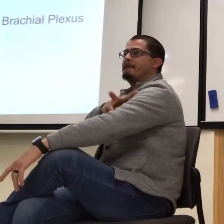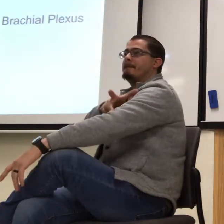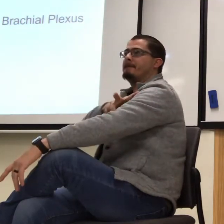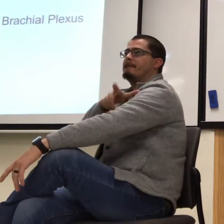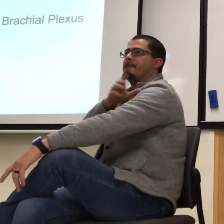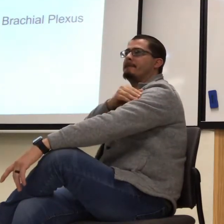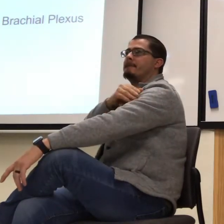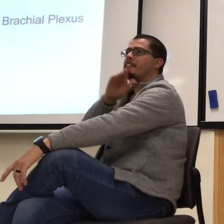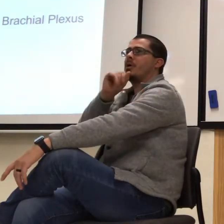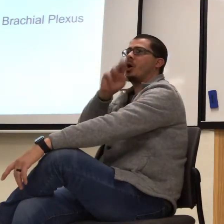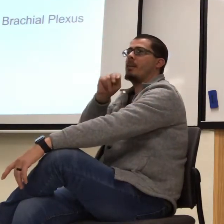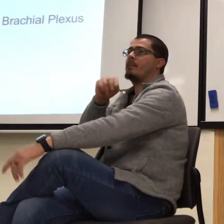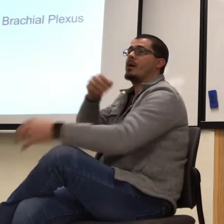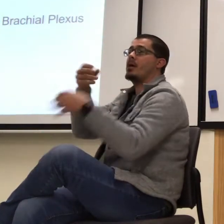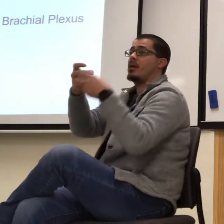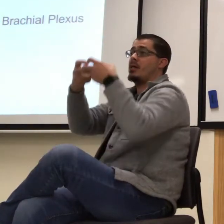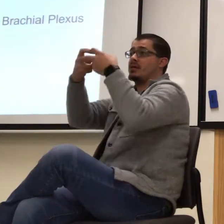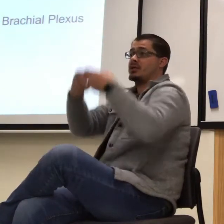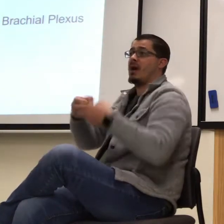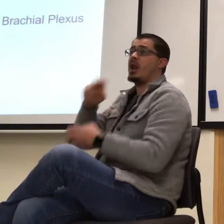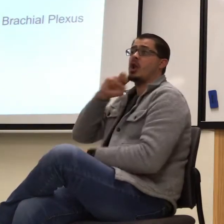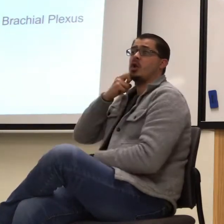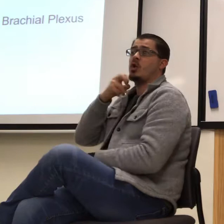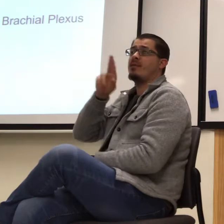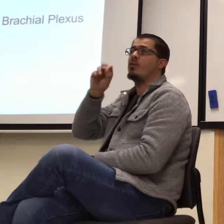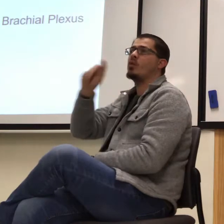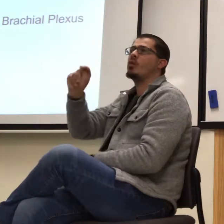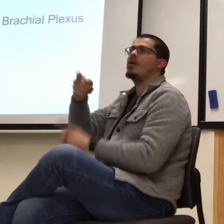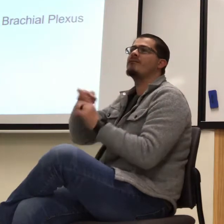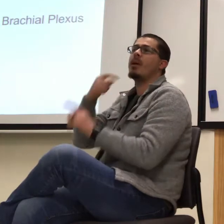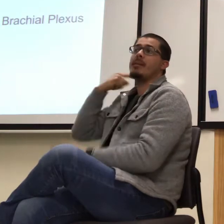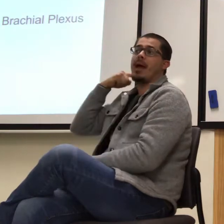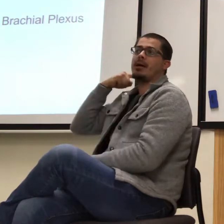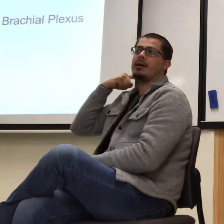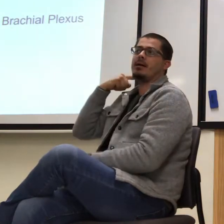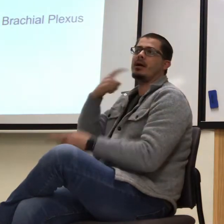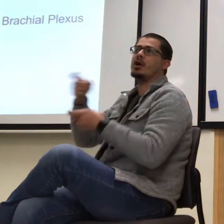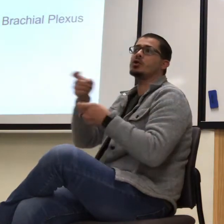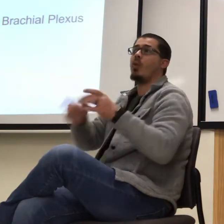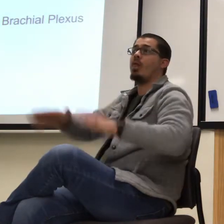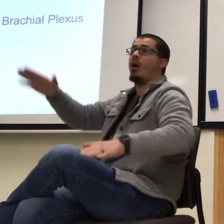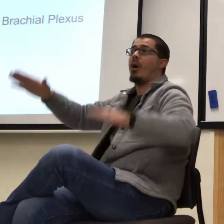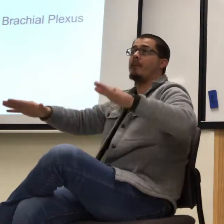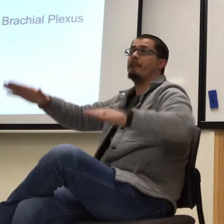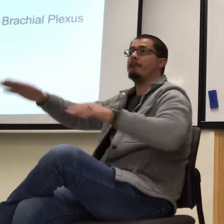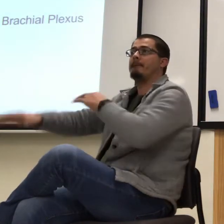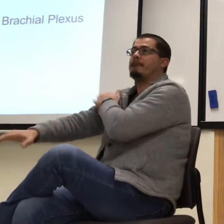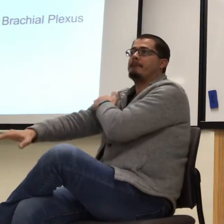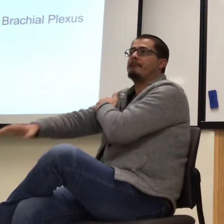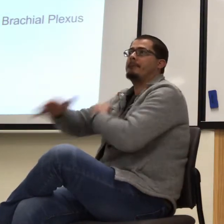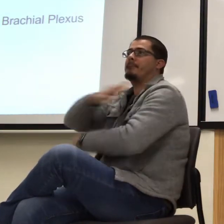the spinal nerve roots come out of the neck, okay, to control the arm.